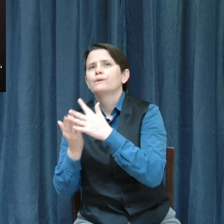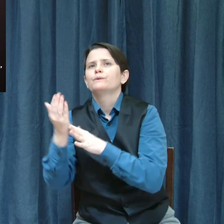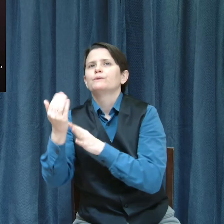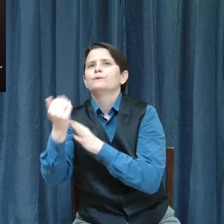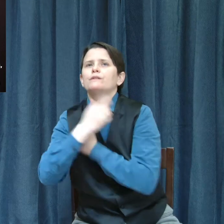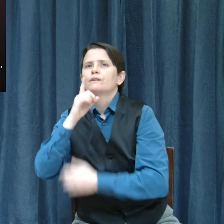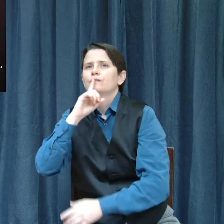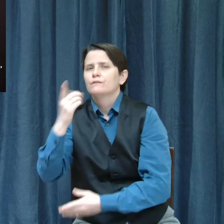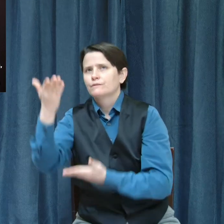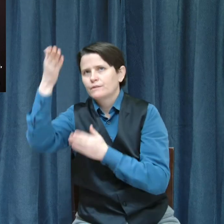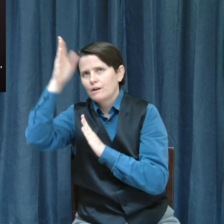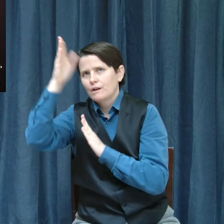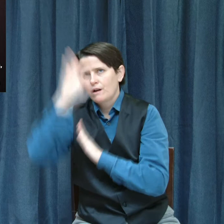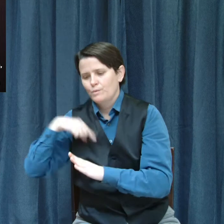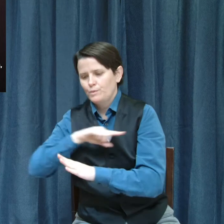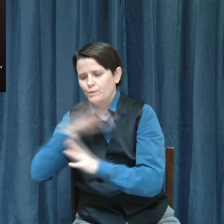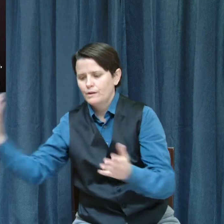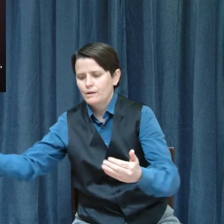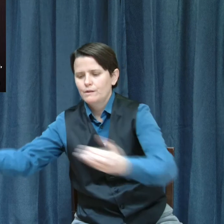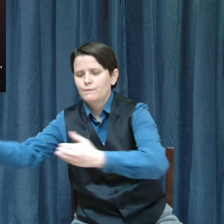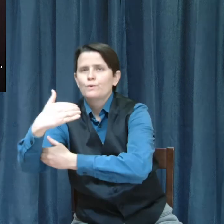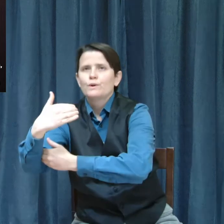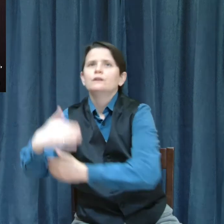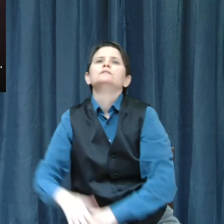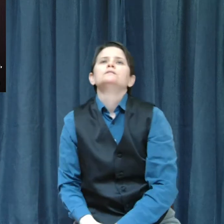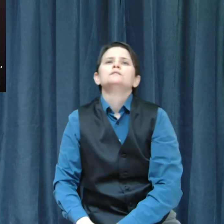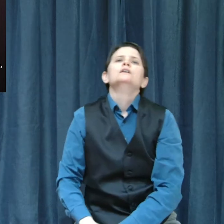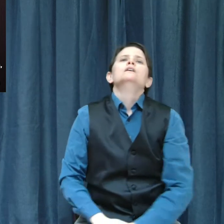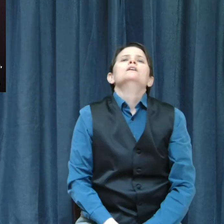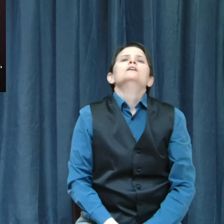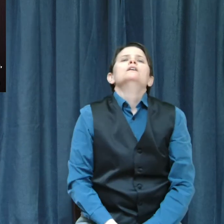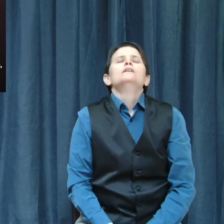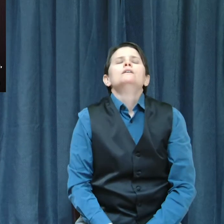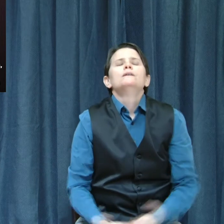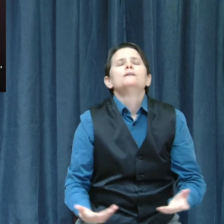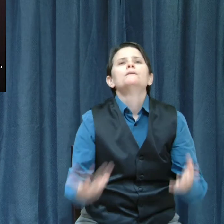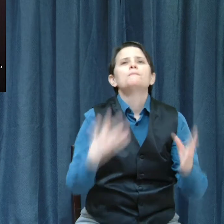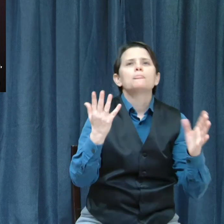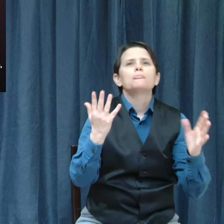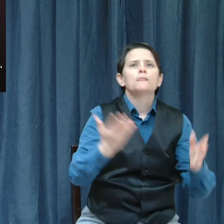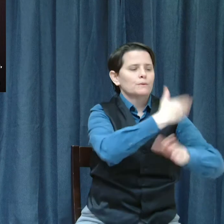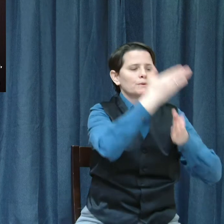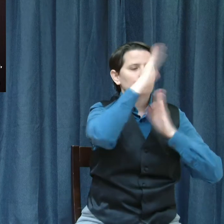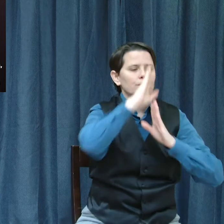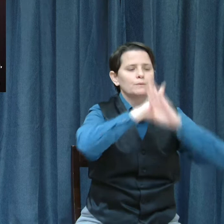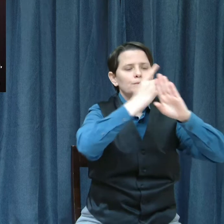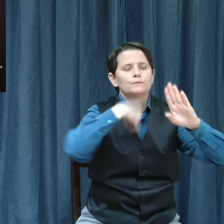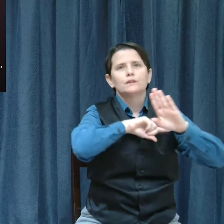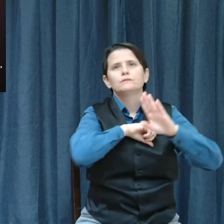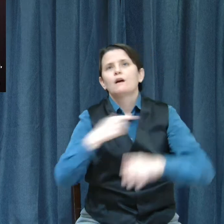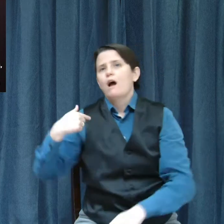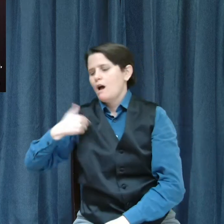love of God, we embrace. The power of God protects us. I am the power